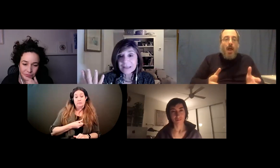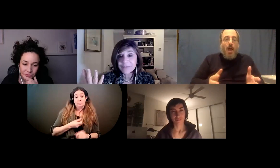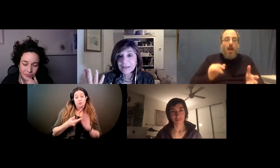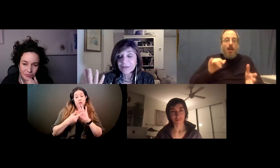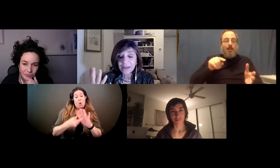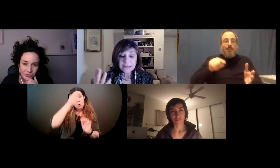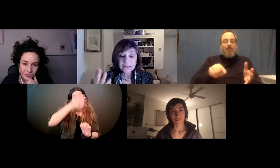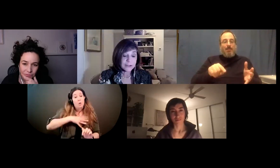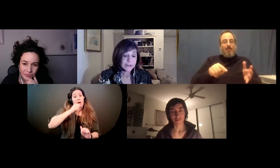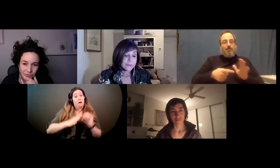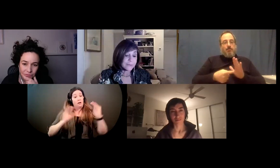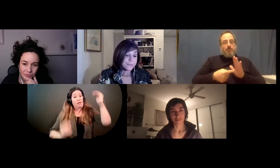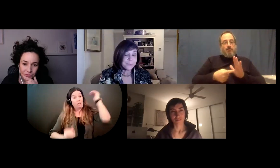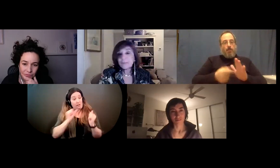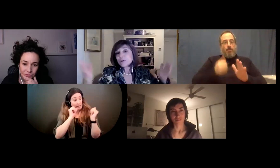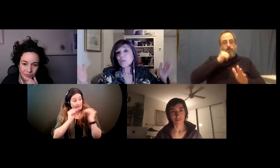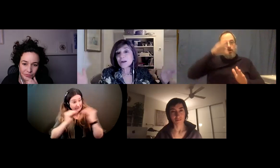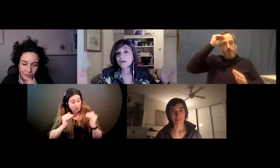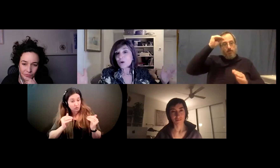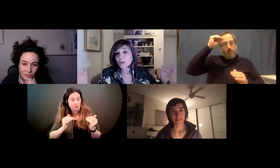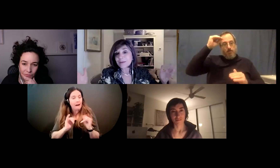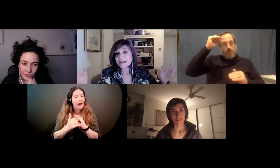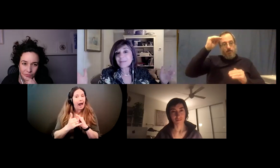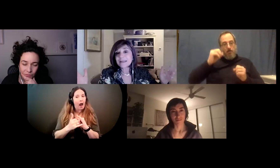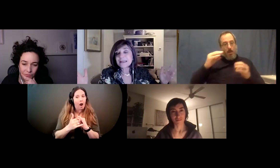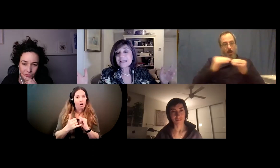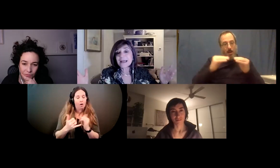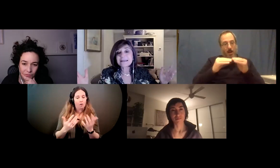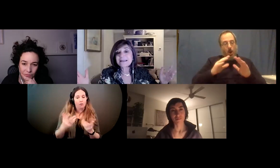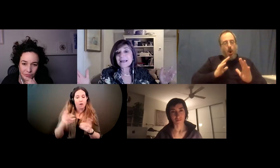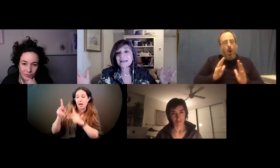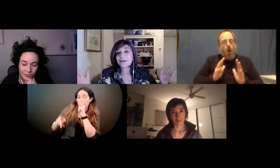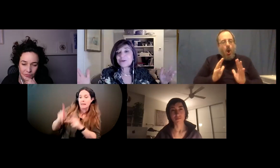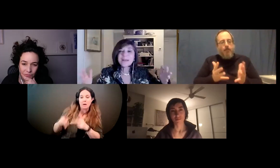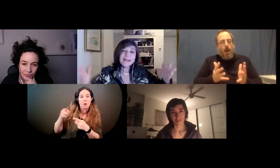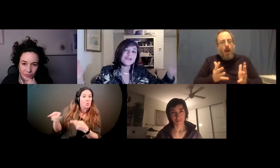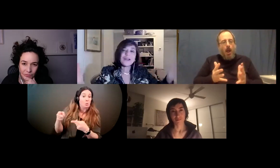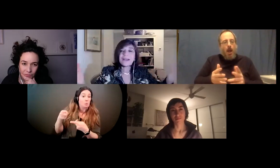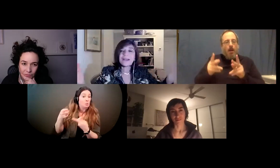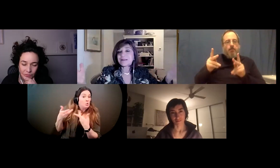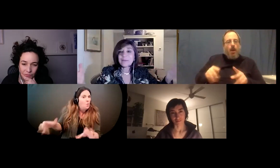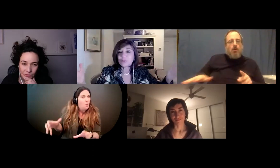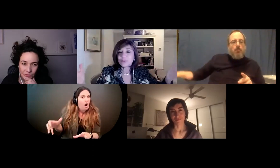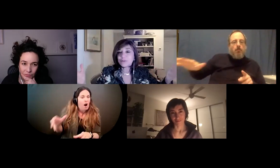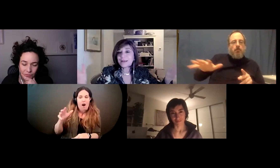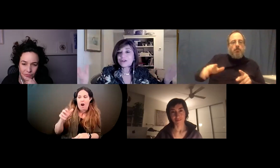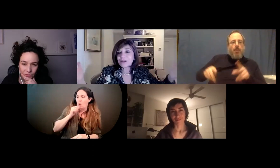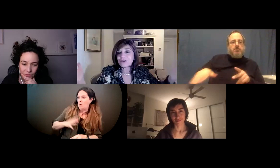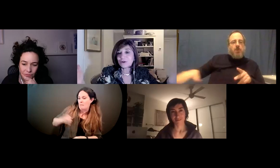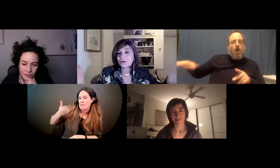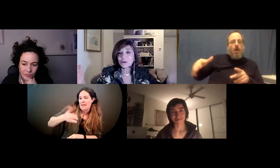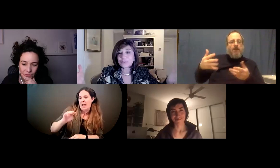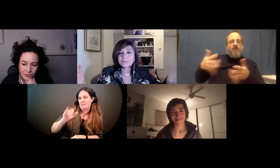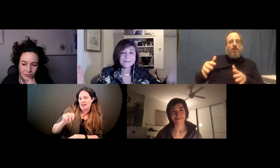doing something that people who wanted no women at MIT had to say, you can't change the labor, you can't